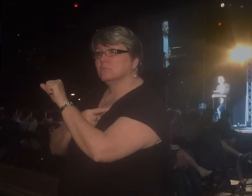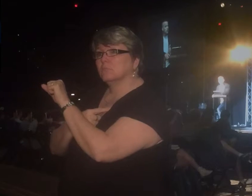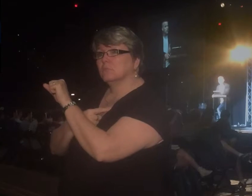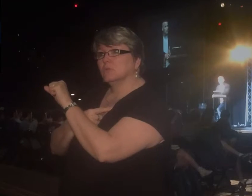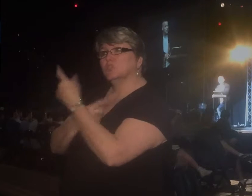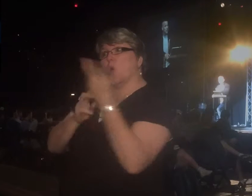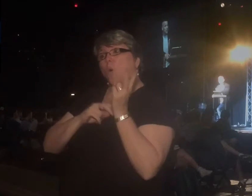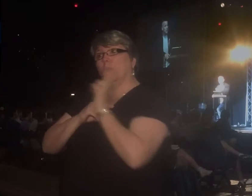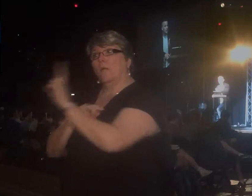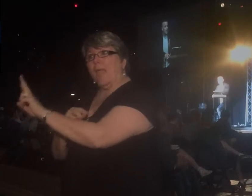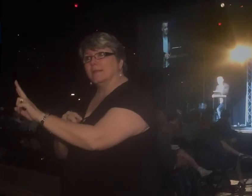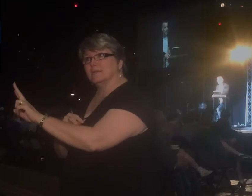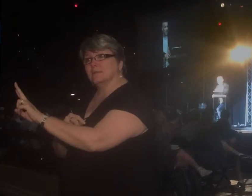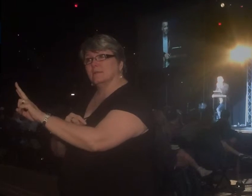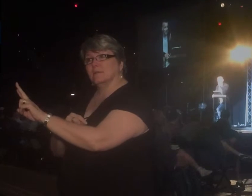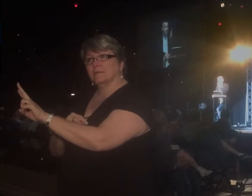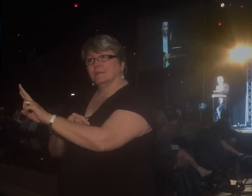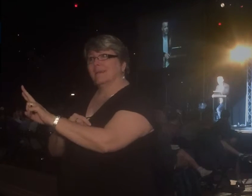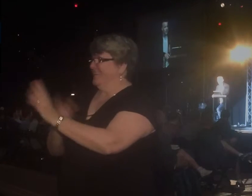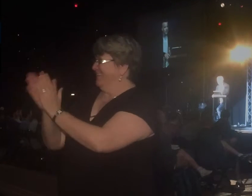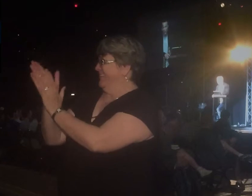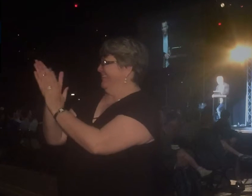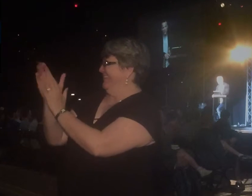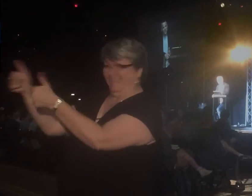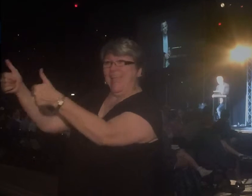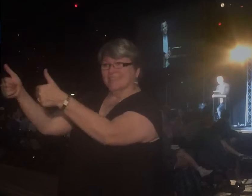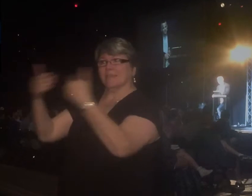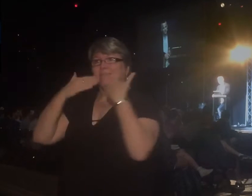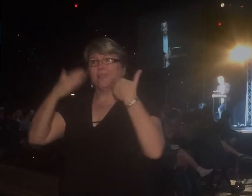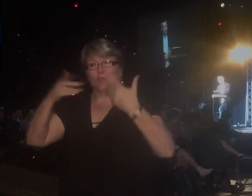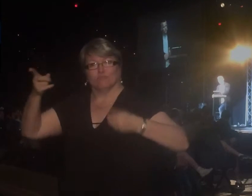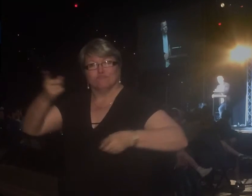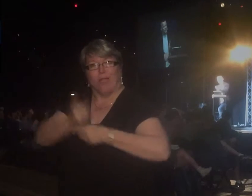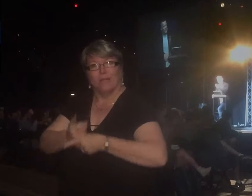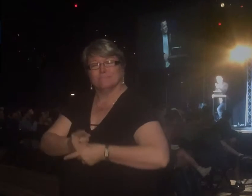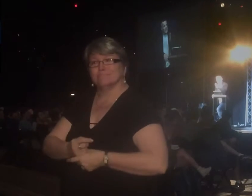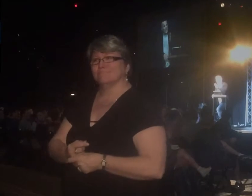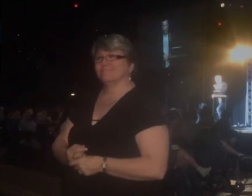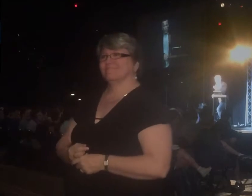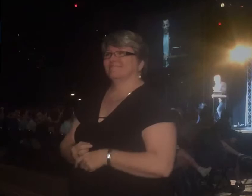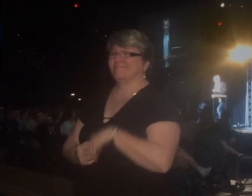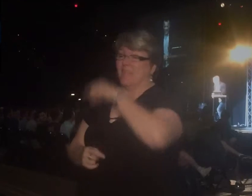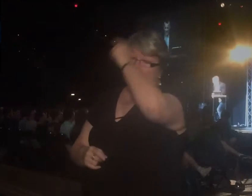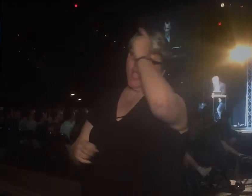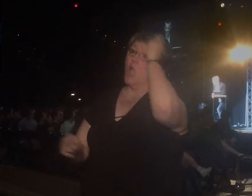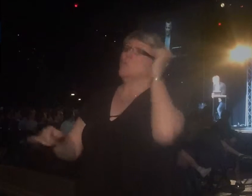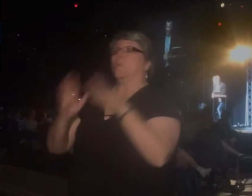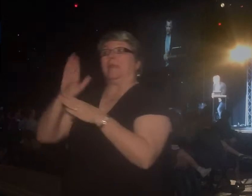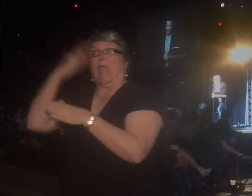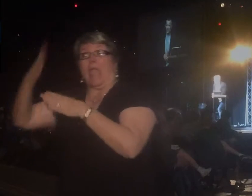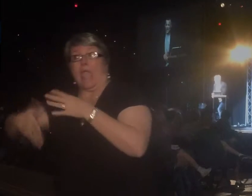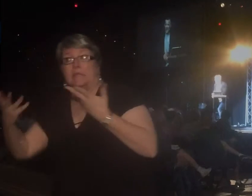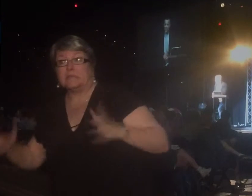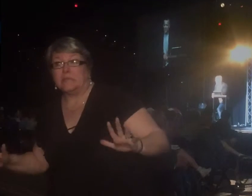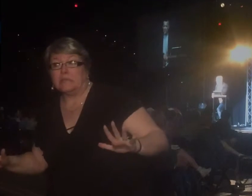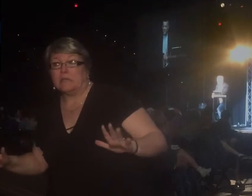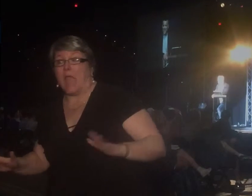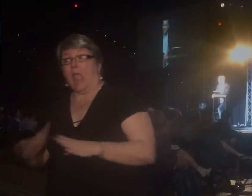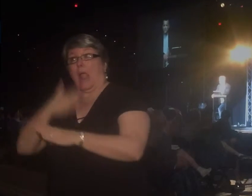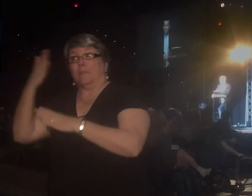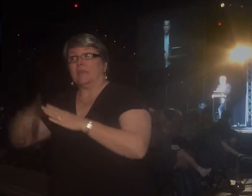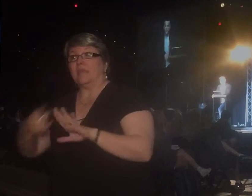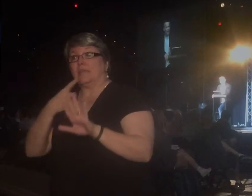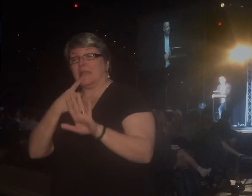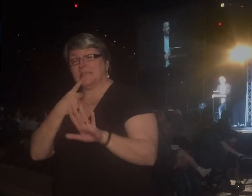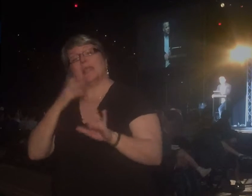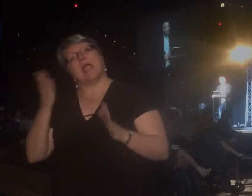yes. And so we went, and at the end of it, thank you. Yeah, I felt really good about that. When it ended, at